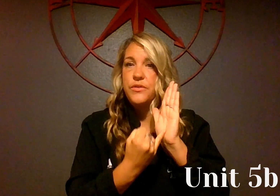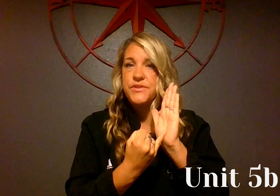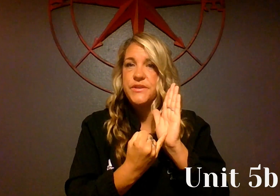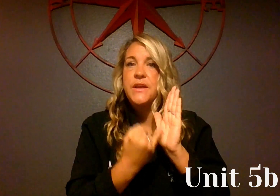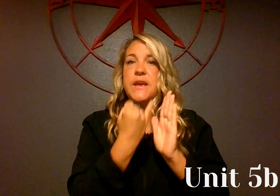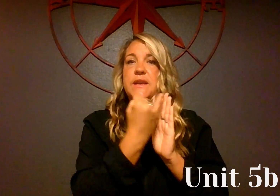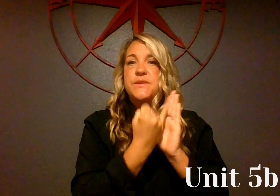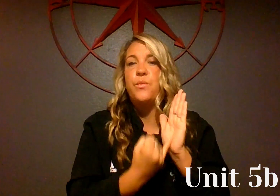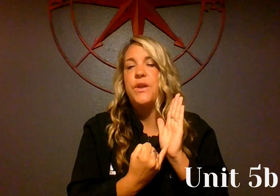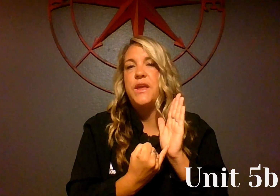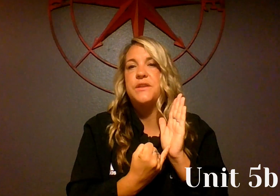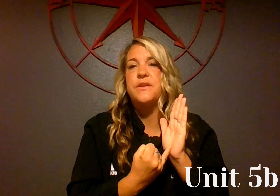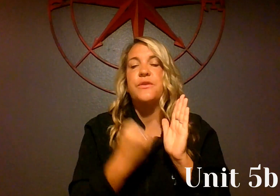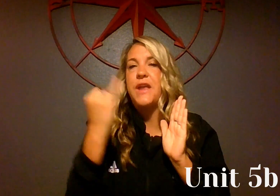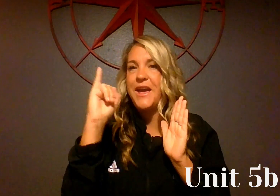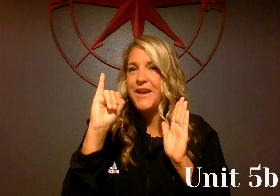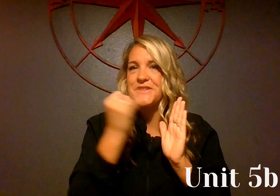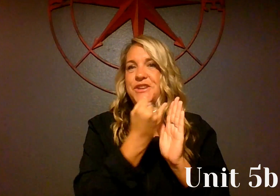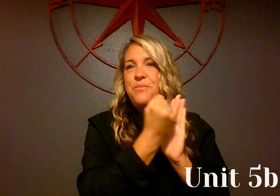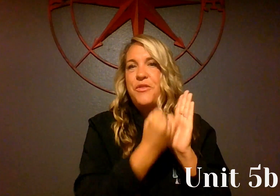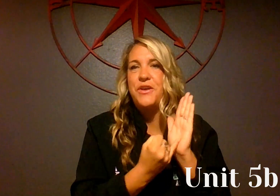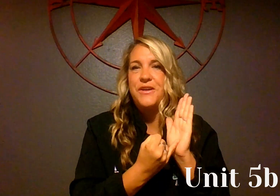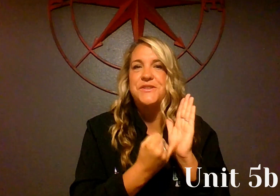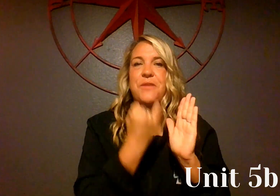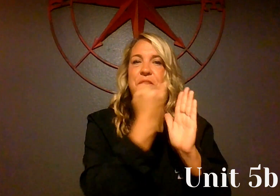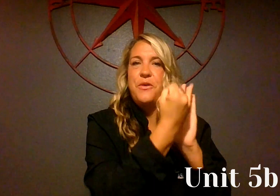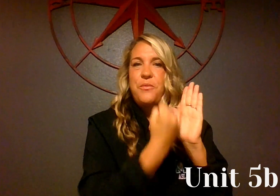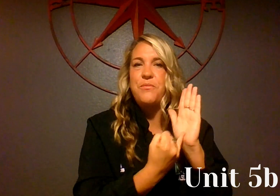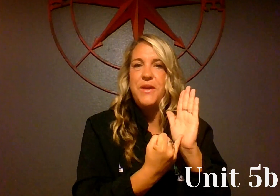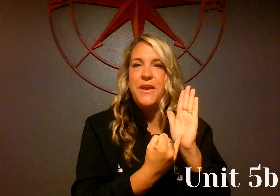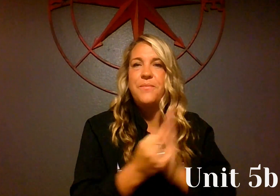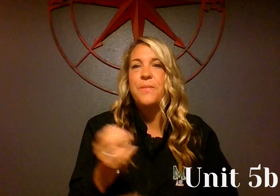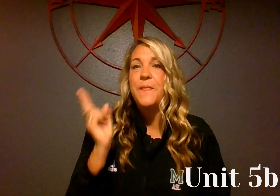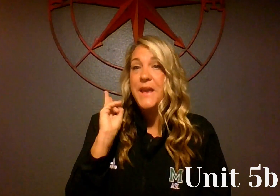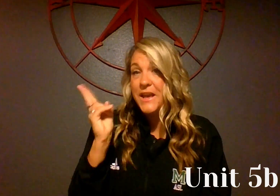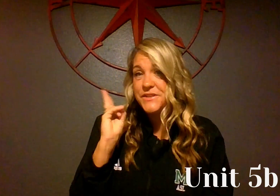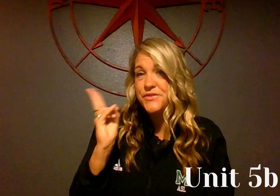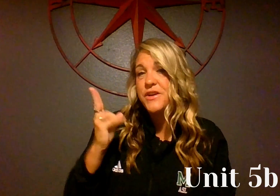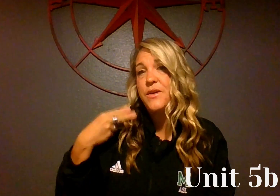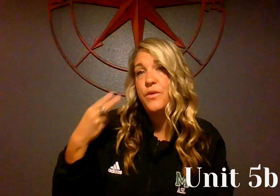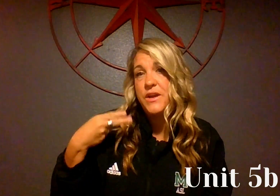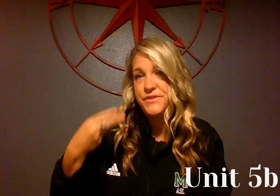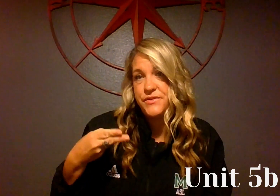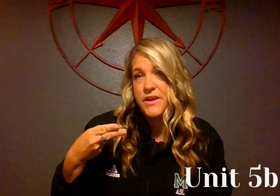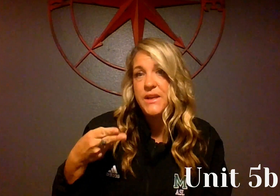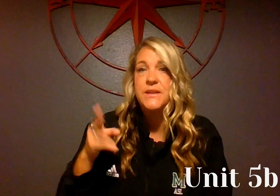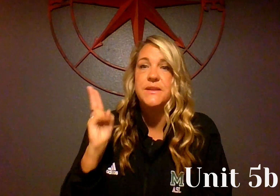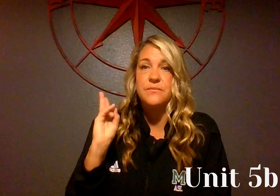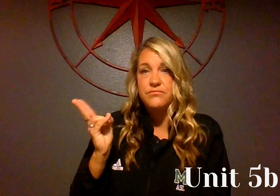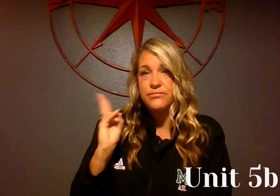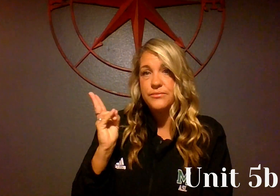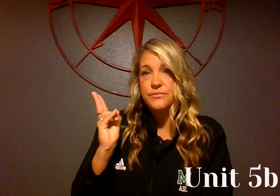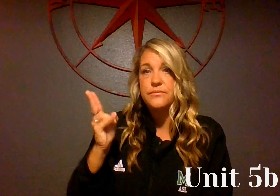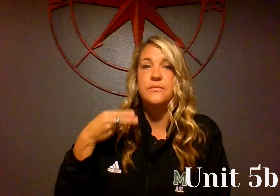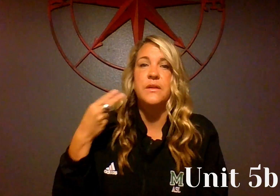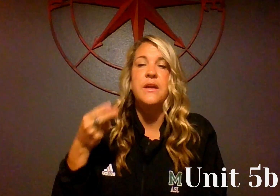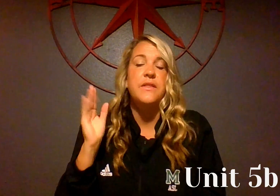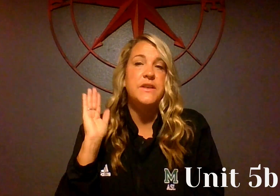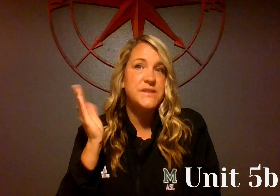art is a 1 hand or an I hand shape on the non-dominant, open B. History or history. This is a